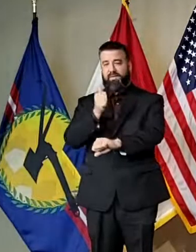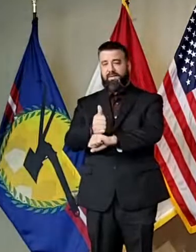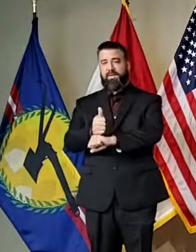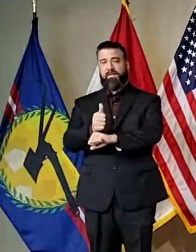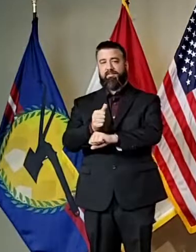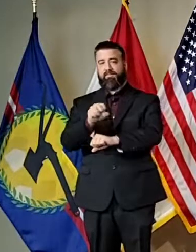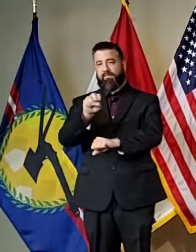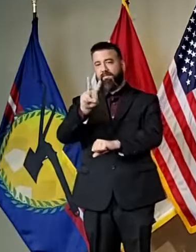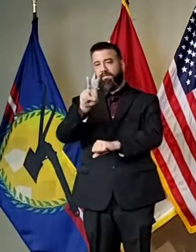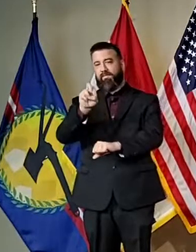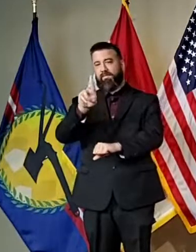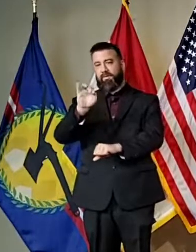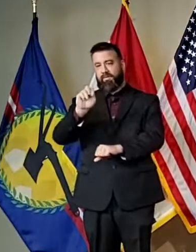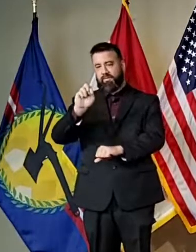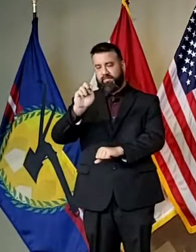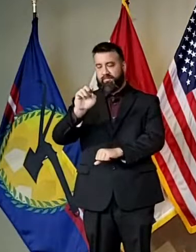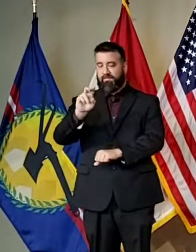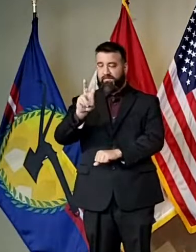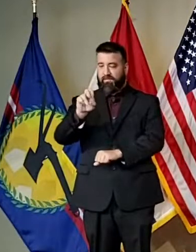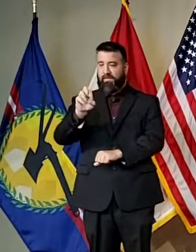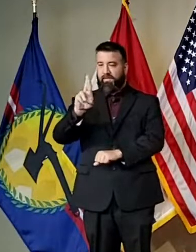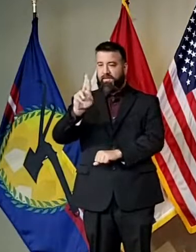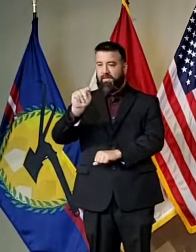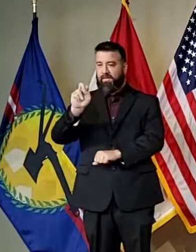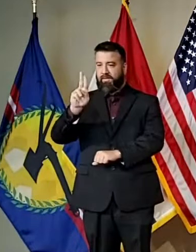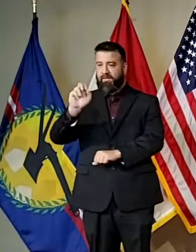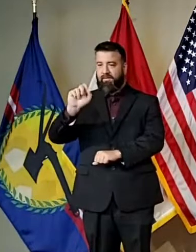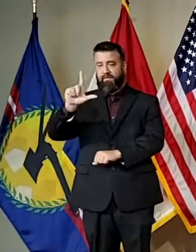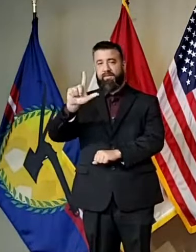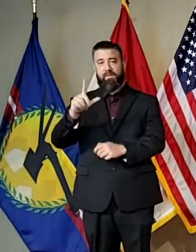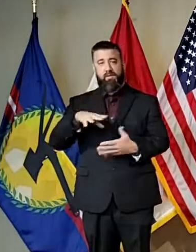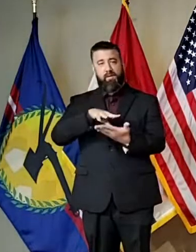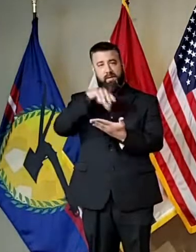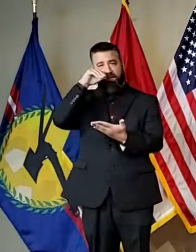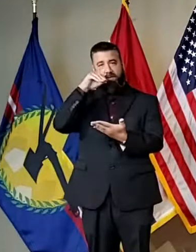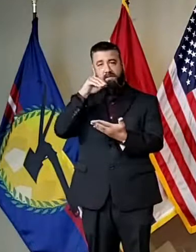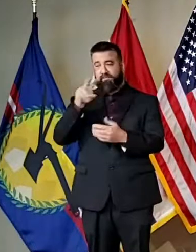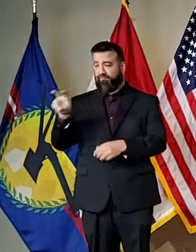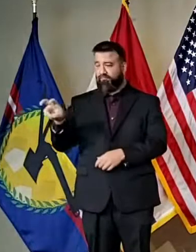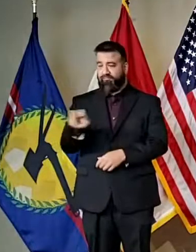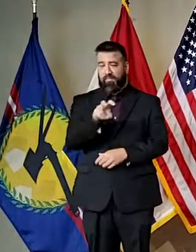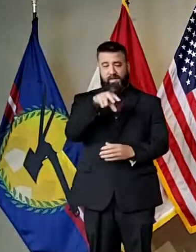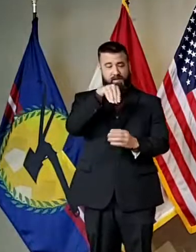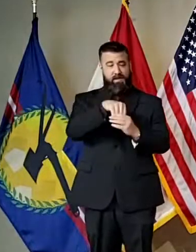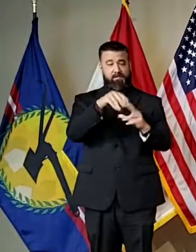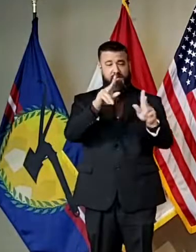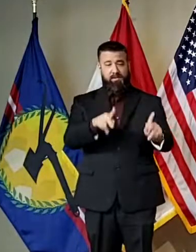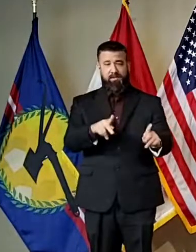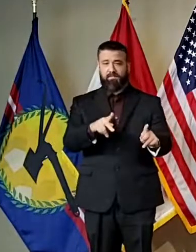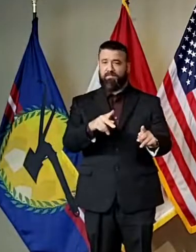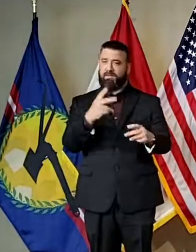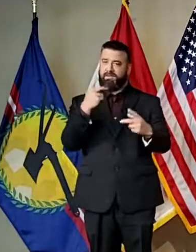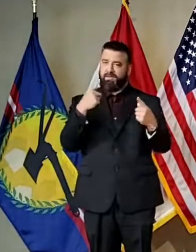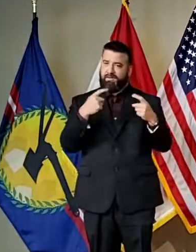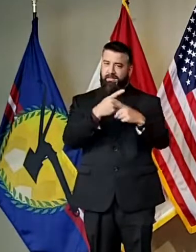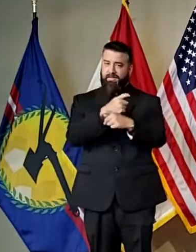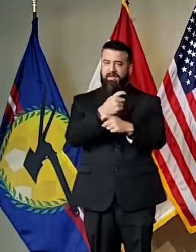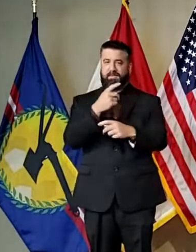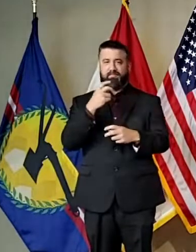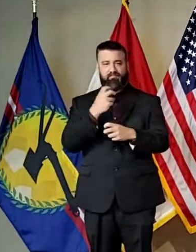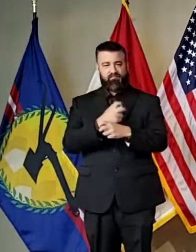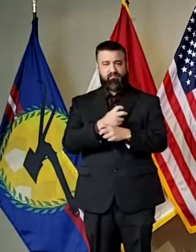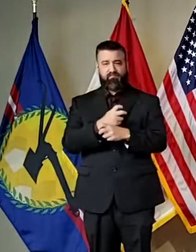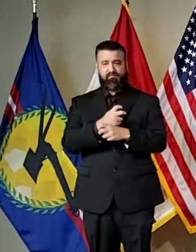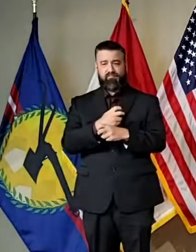opportunities, and transitioning back to in-person learning is complicated and difficult. And we're working hand in hand with school districts